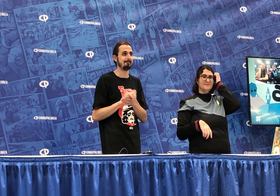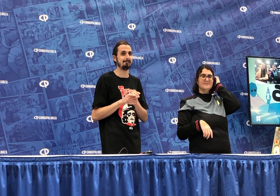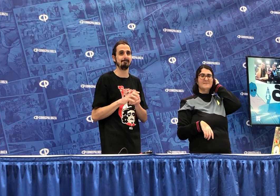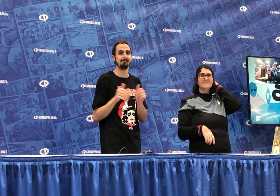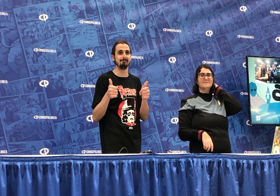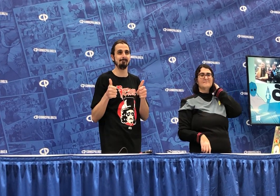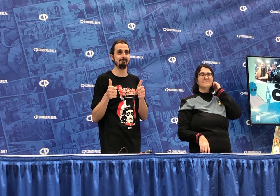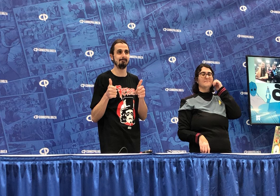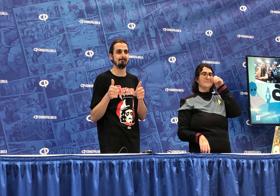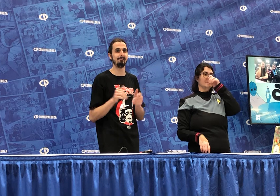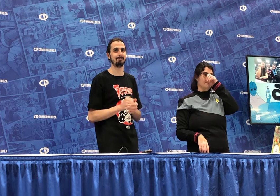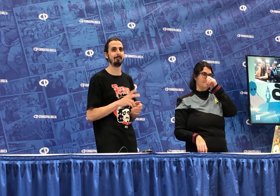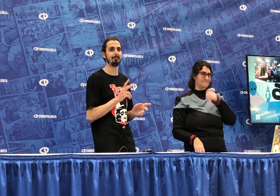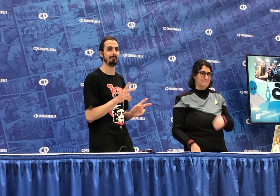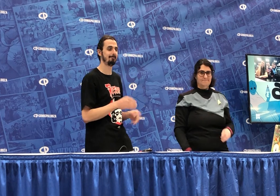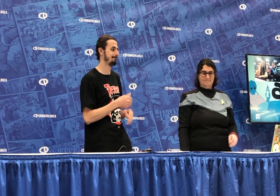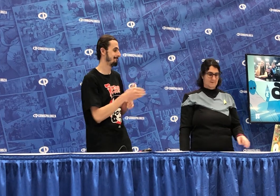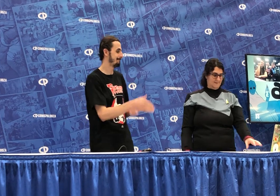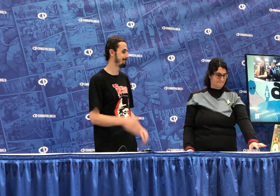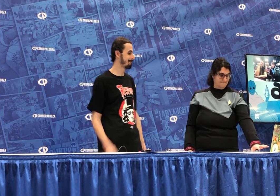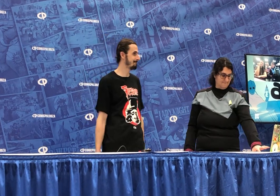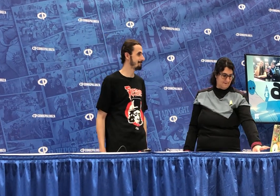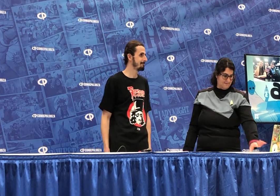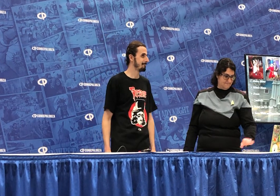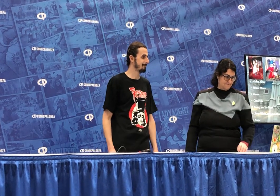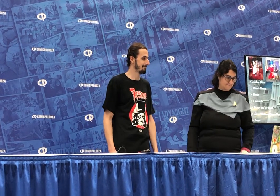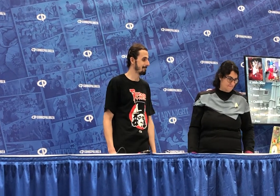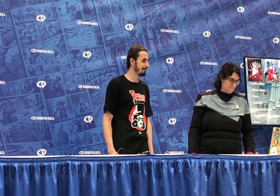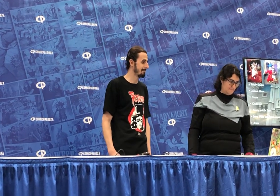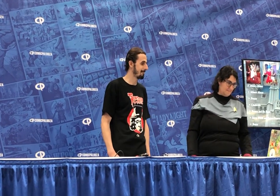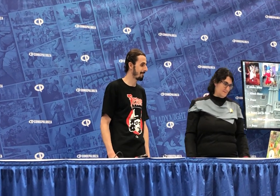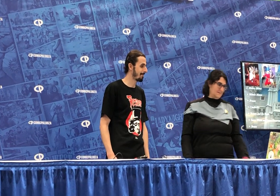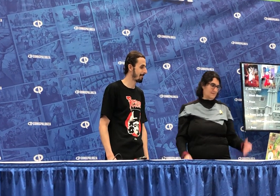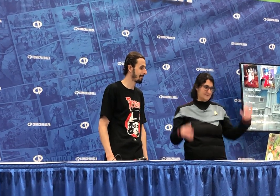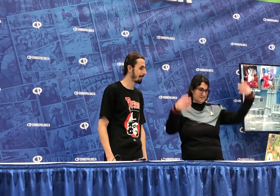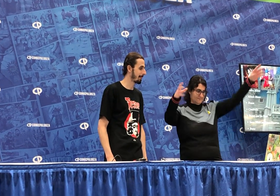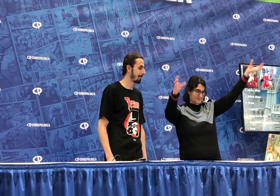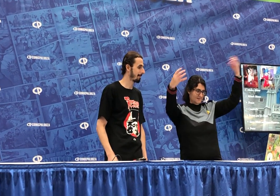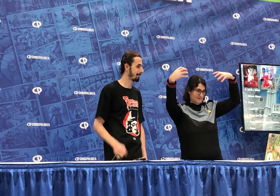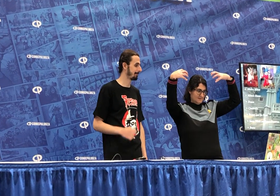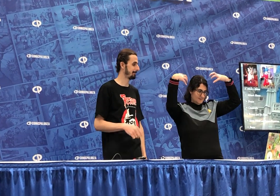those? Right.